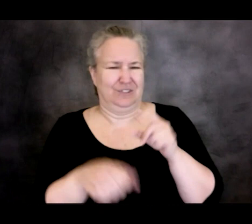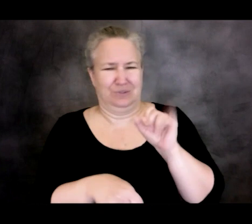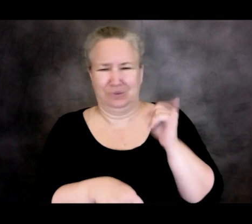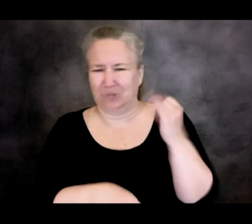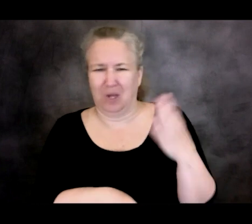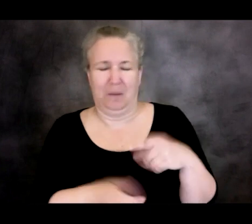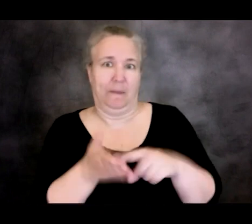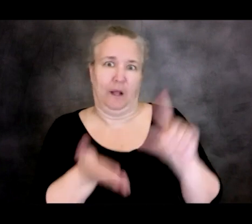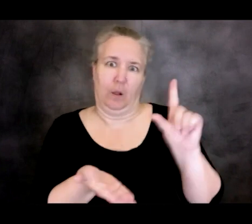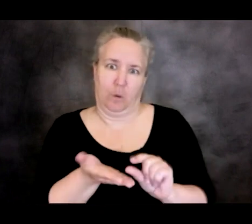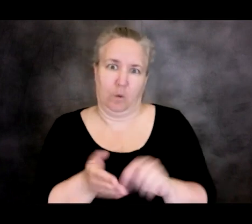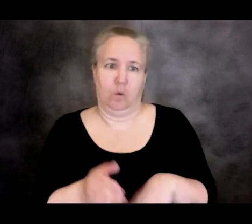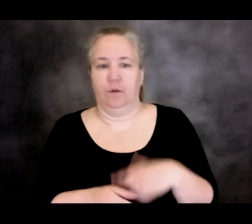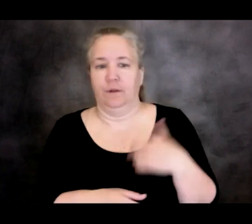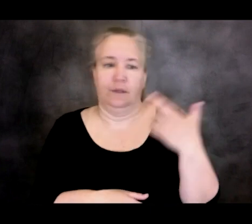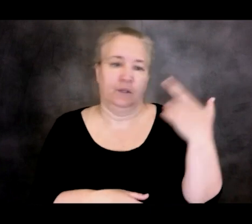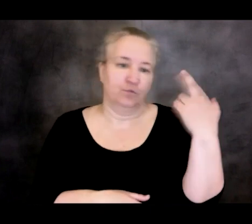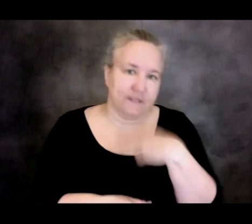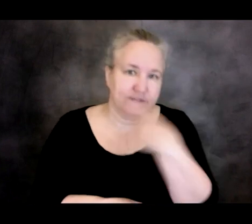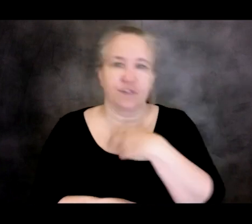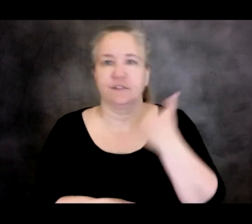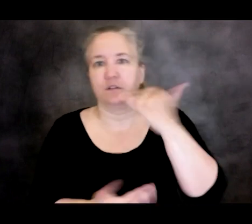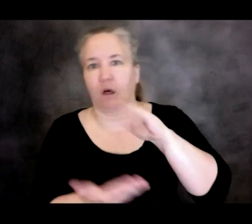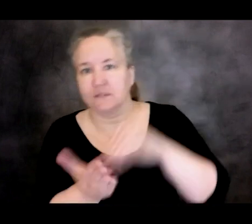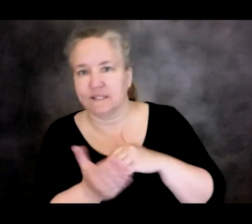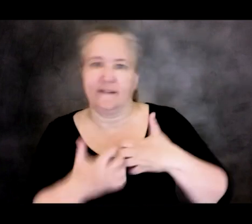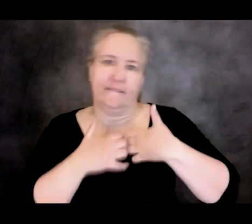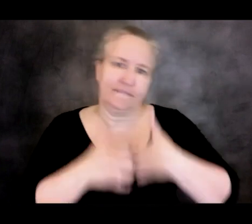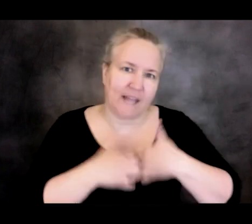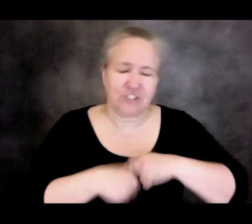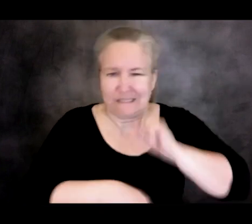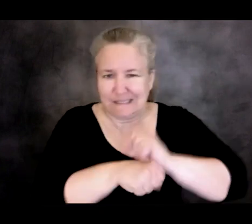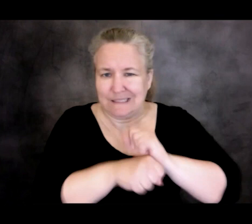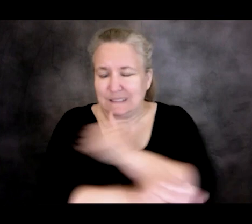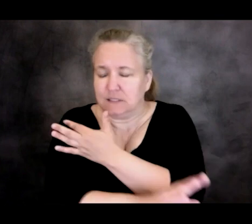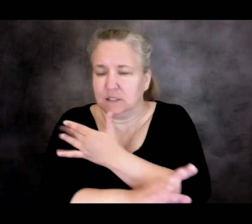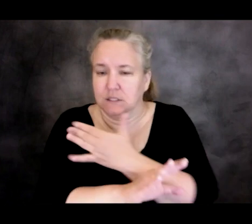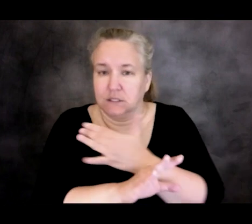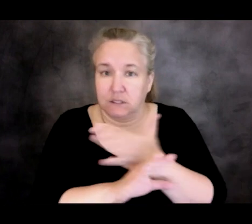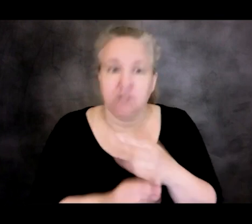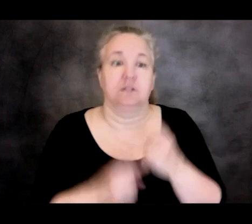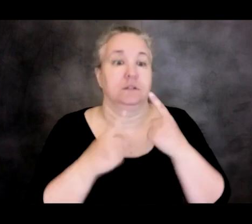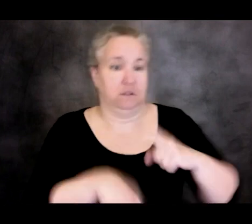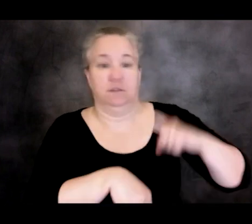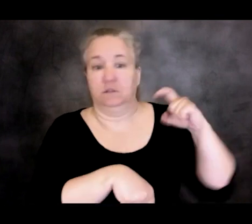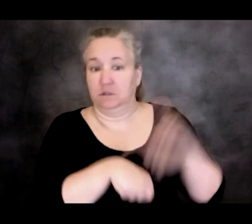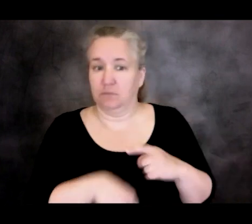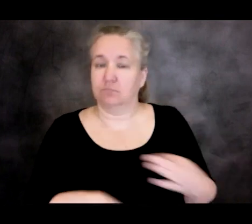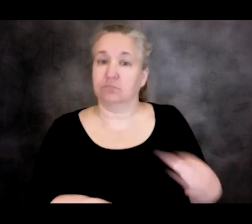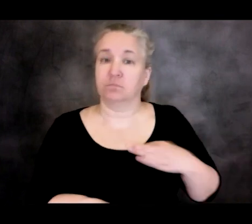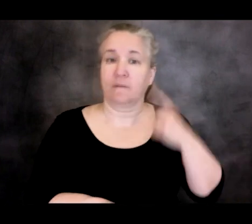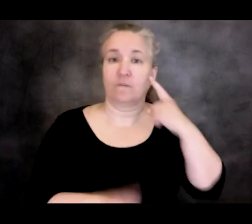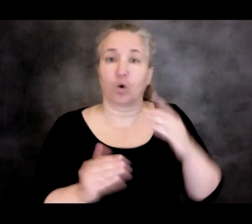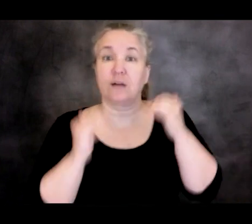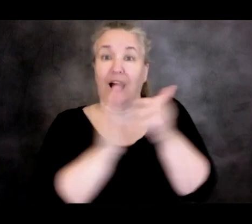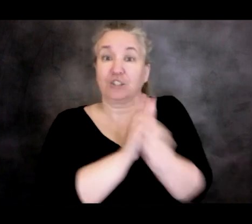restaurants and call centers and factories. But when it came time to applying for higher skilled